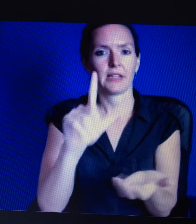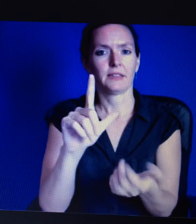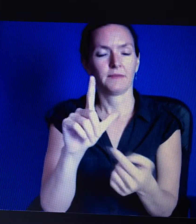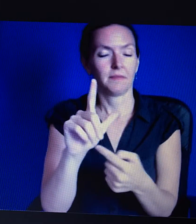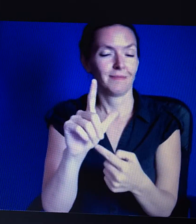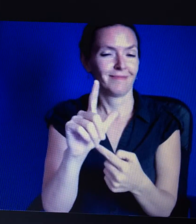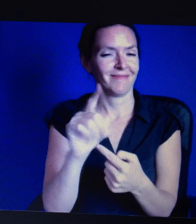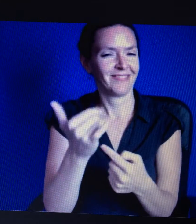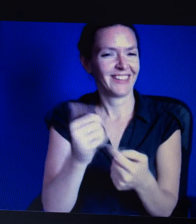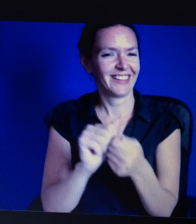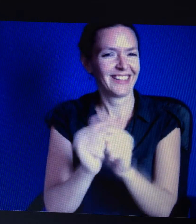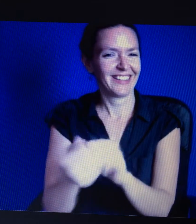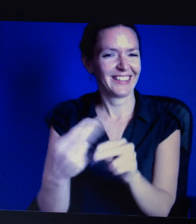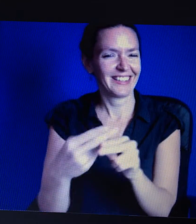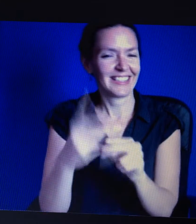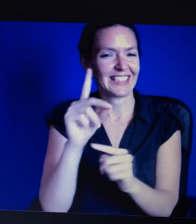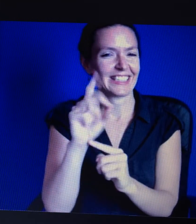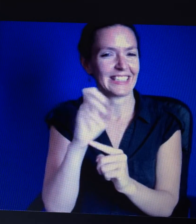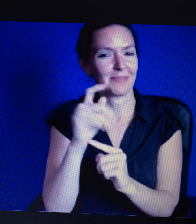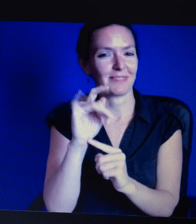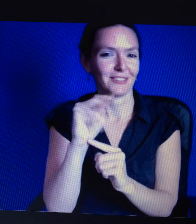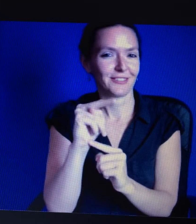ABCs. They're classifiers.